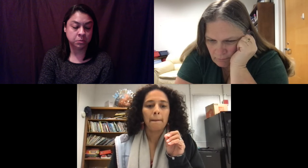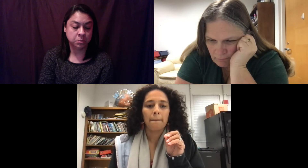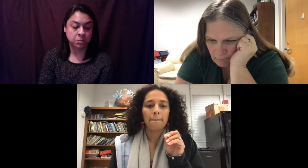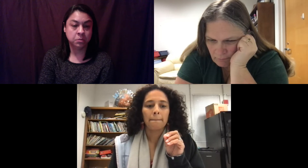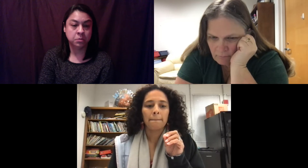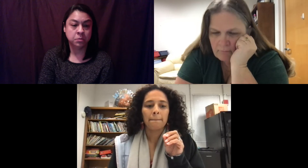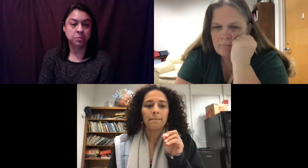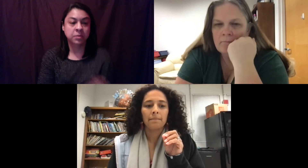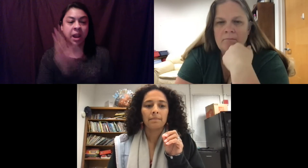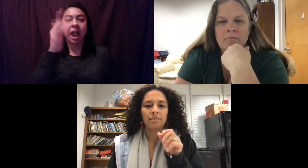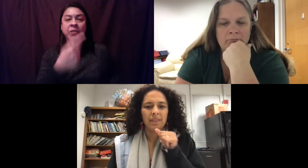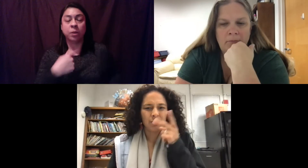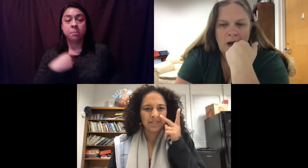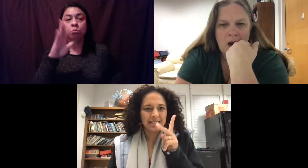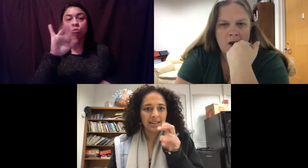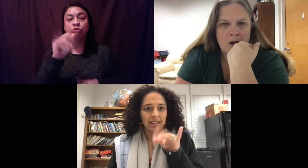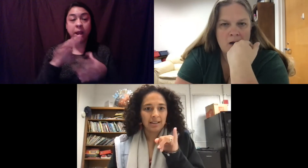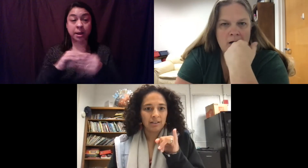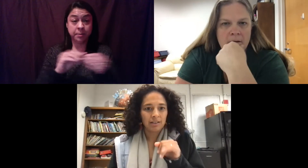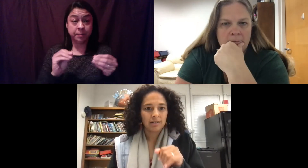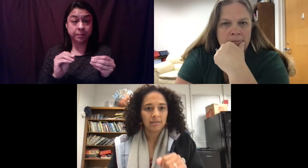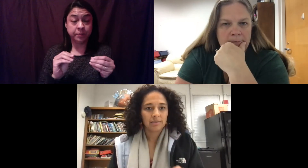Hi, everyone. This is Brian.